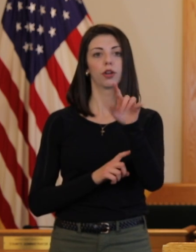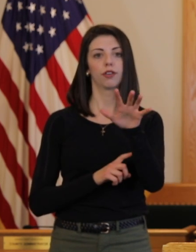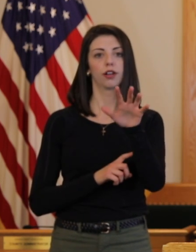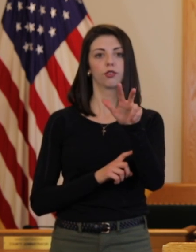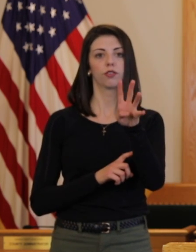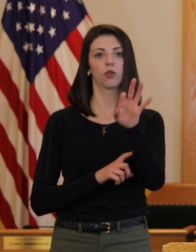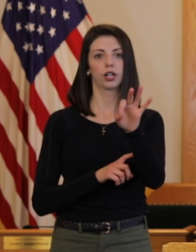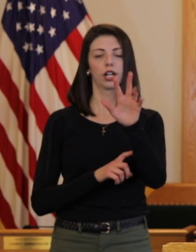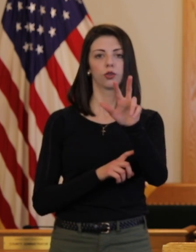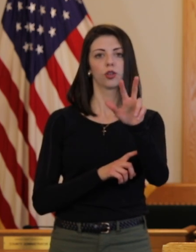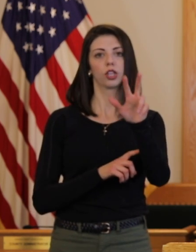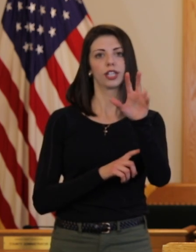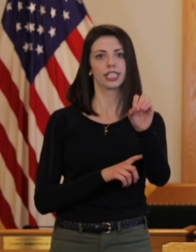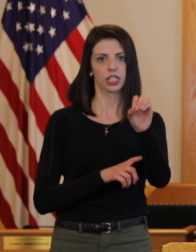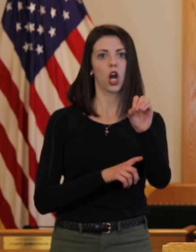315-349-3330.